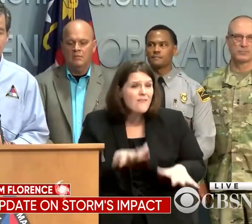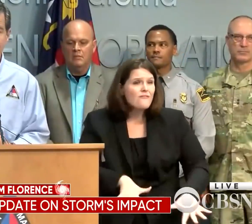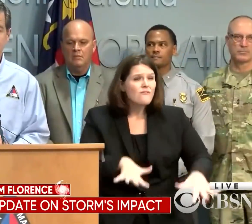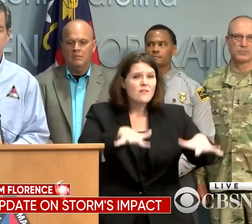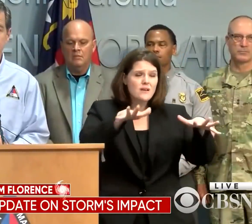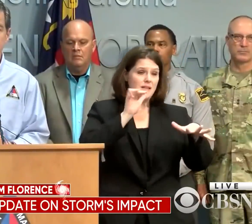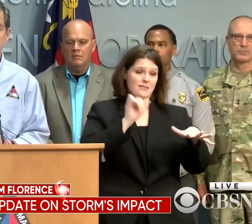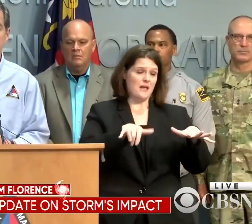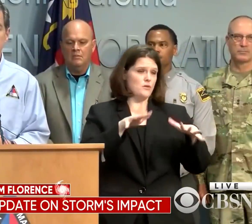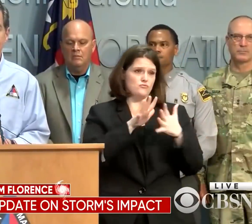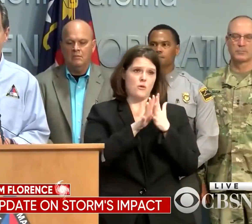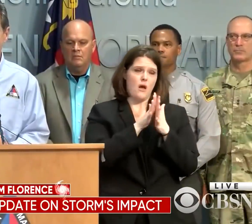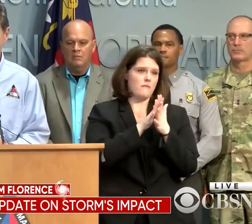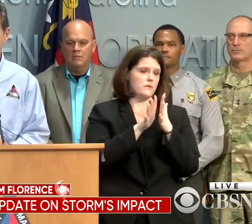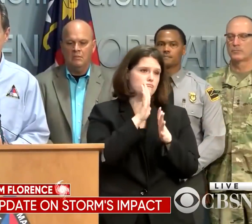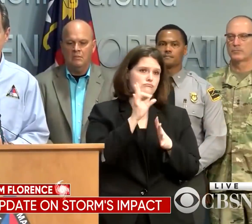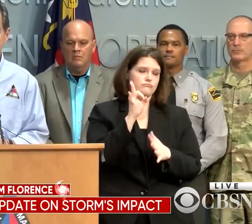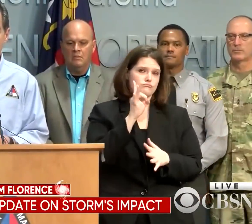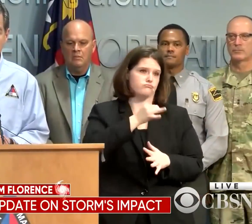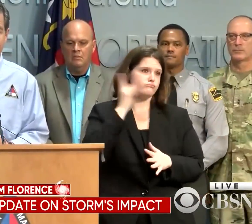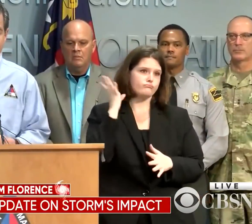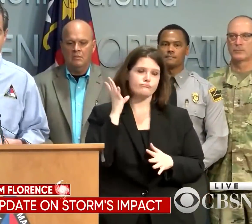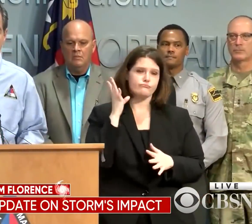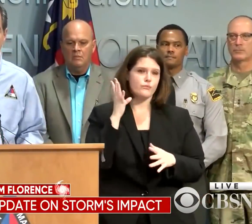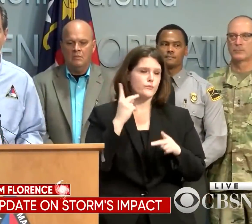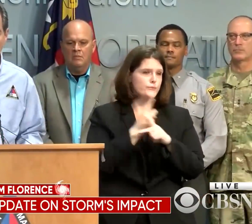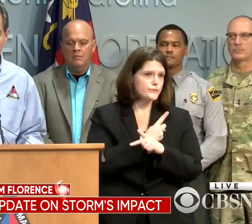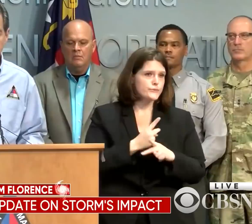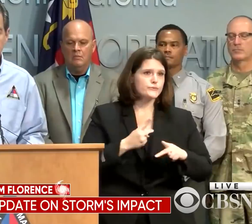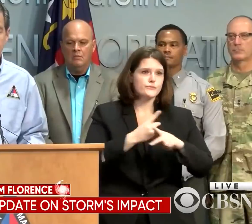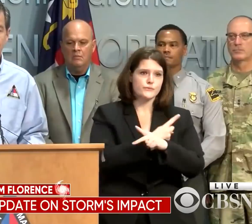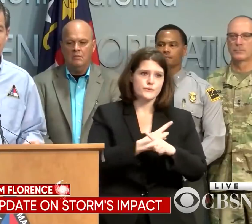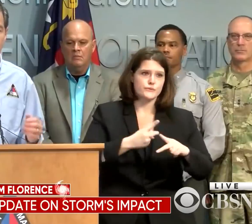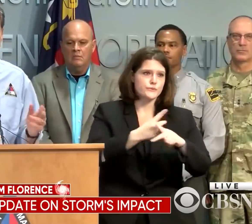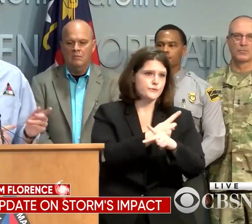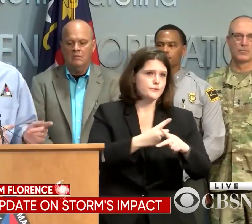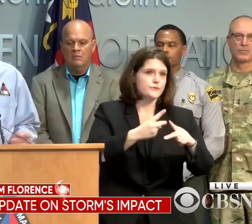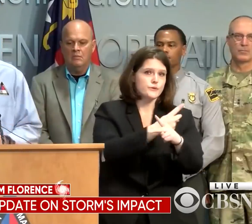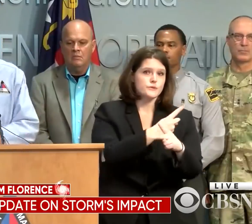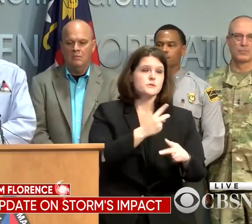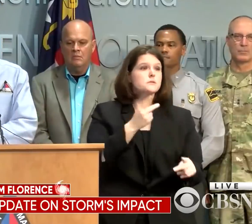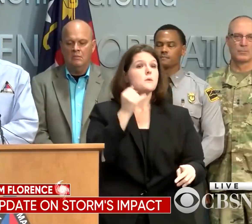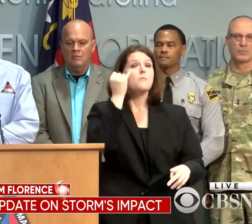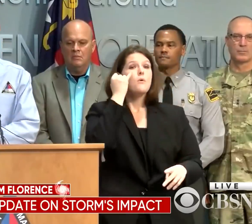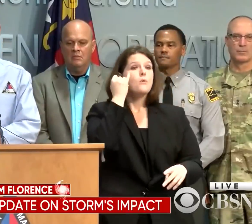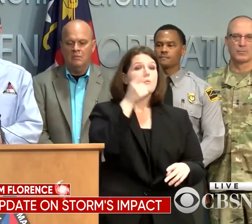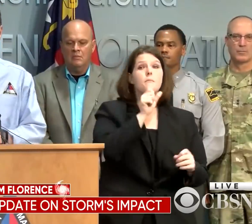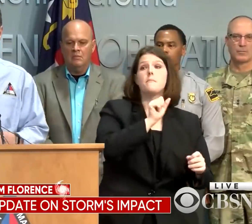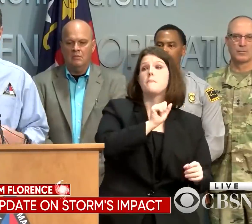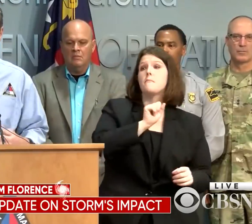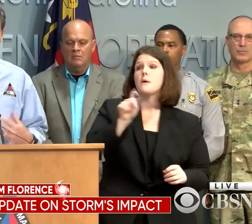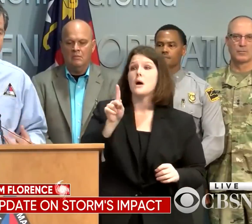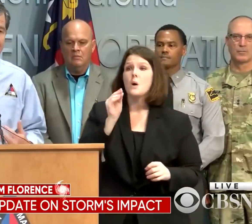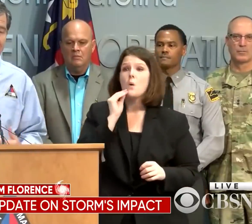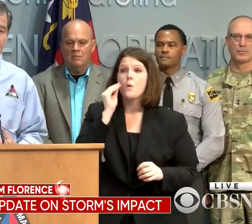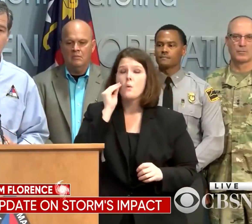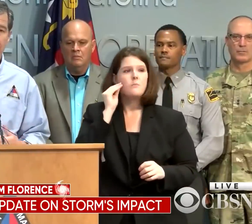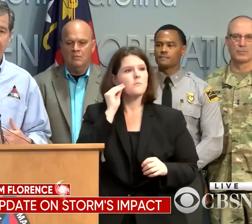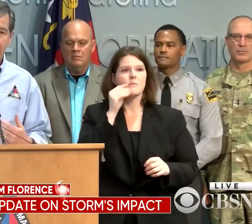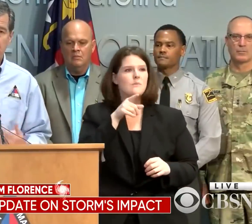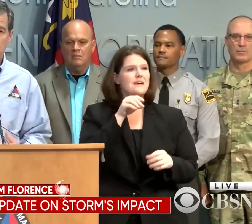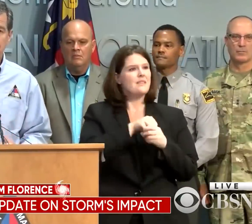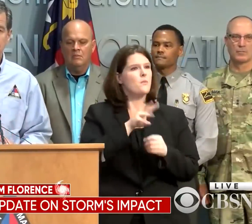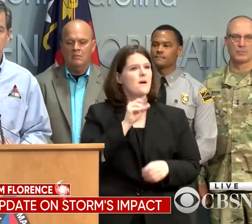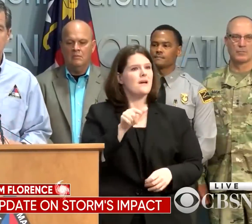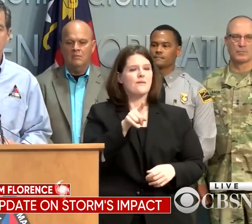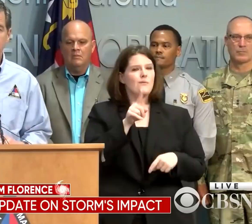flooding. Travel conditions in many ways are getting worse. And when you go back home, then you're getting in the